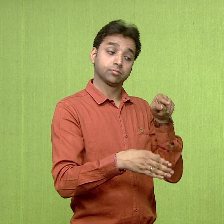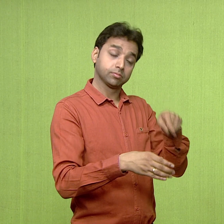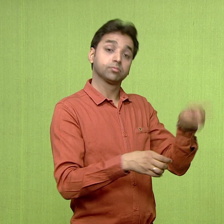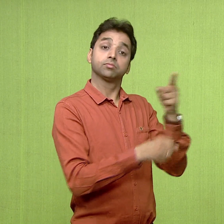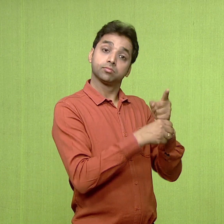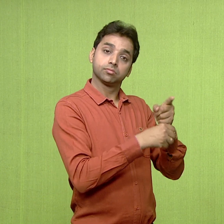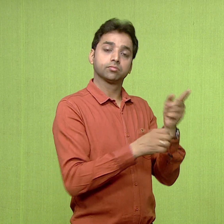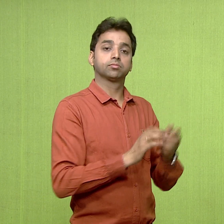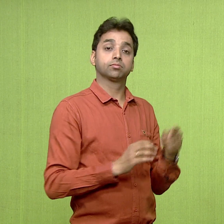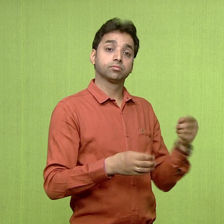They teach us